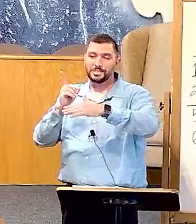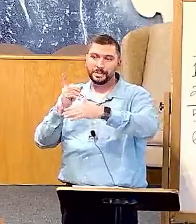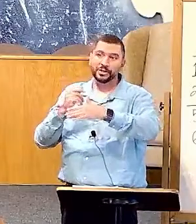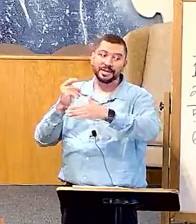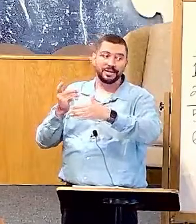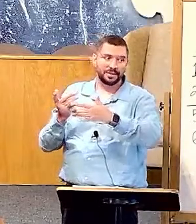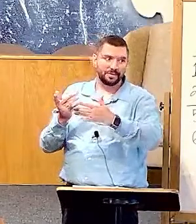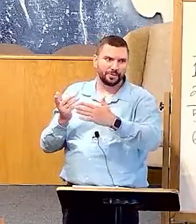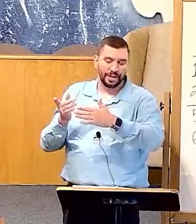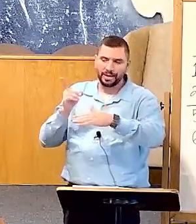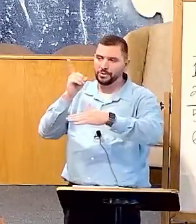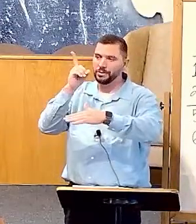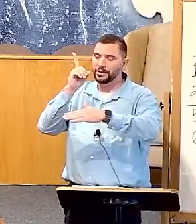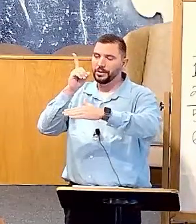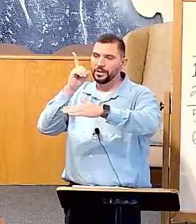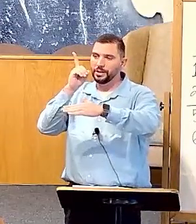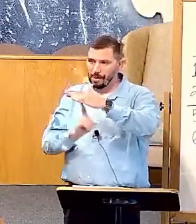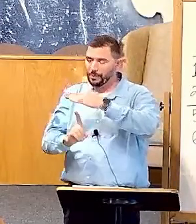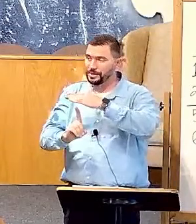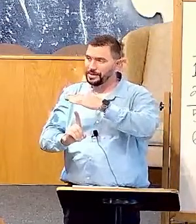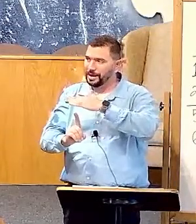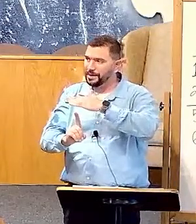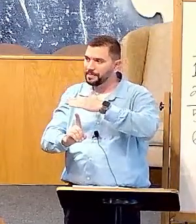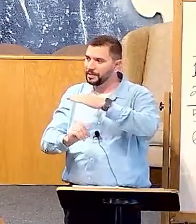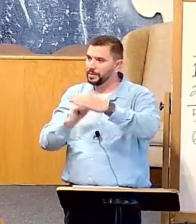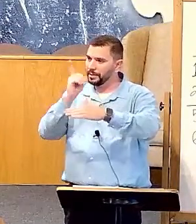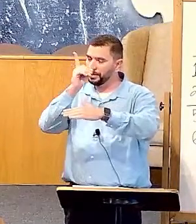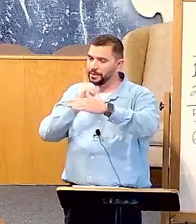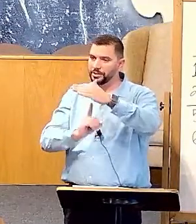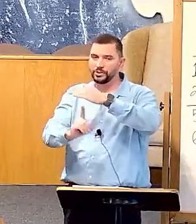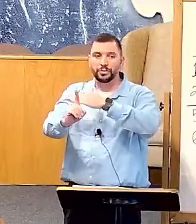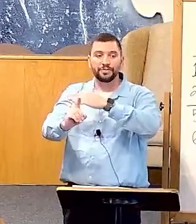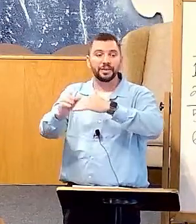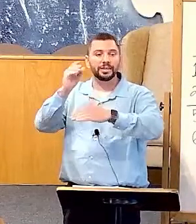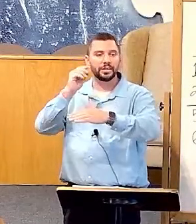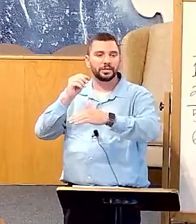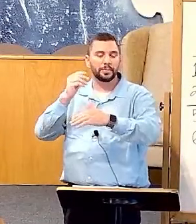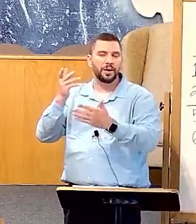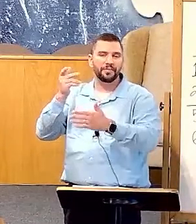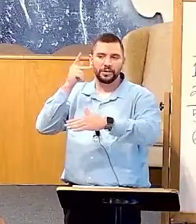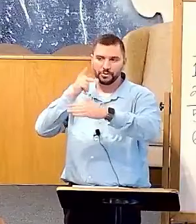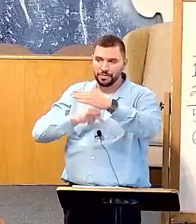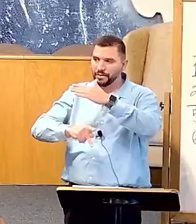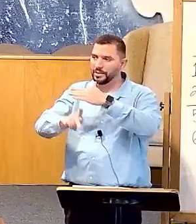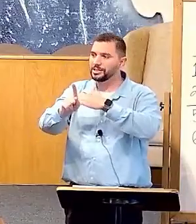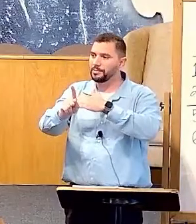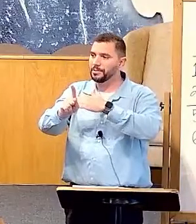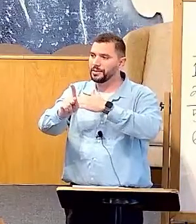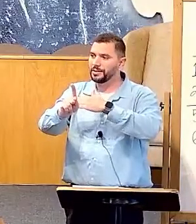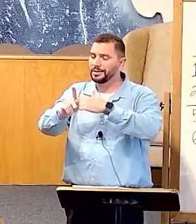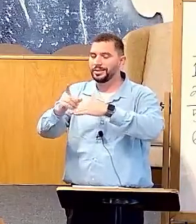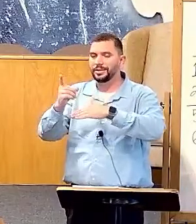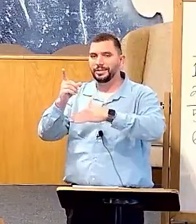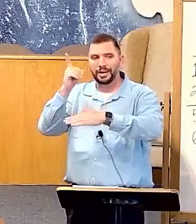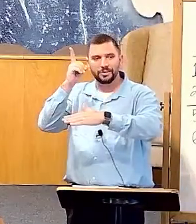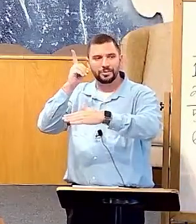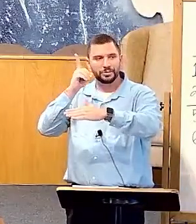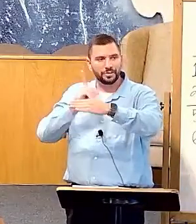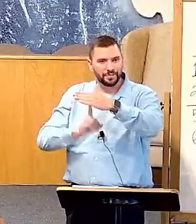sign for Daniel, might with the D, coming under, because you're revealing, a prophet is revealing something. Daniel was revealing he's